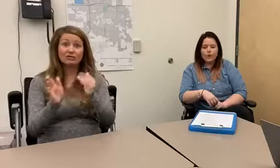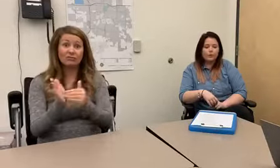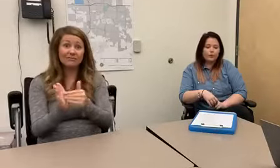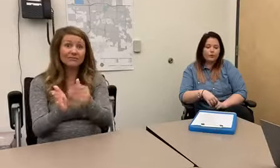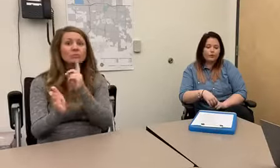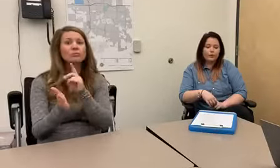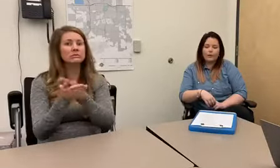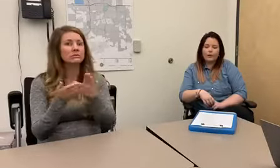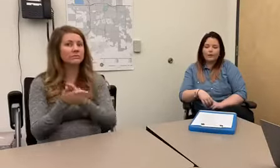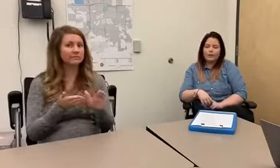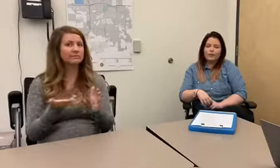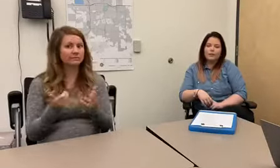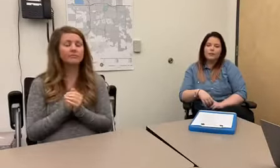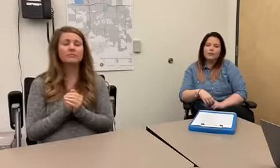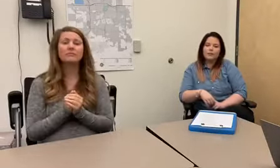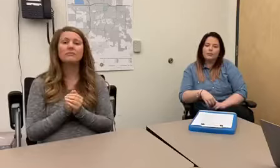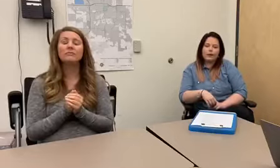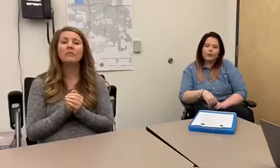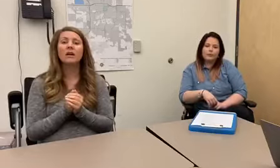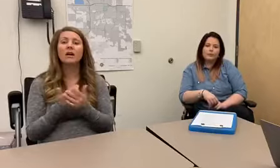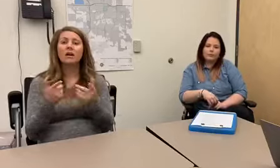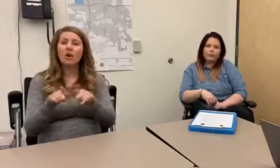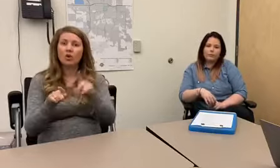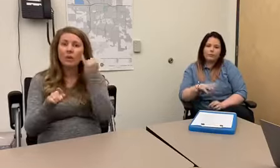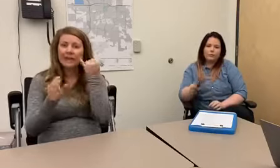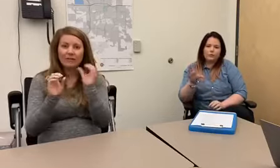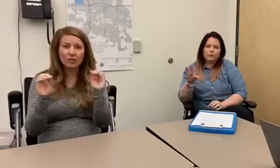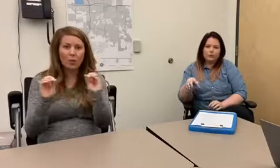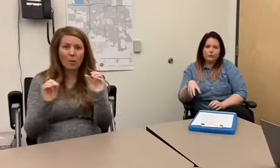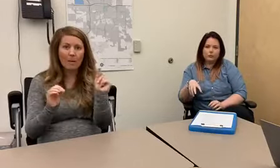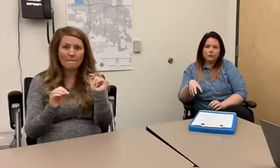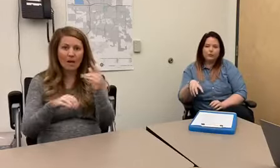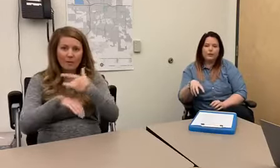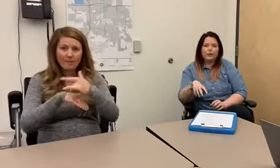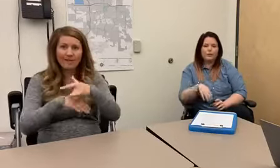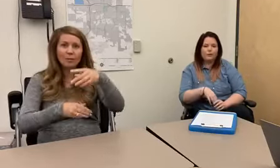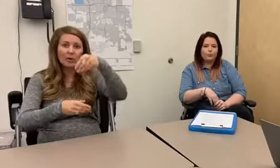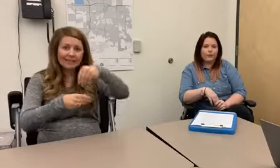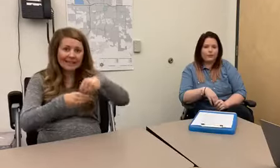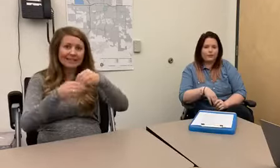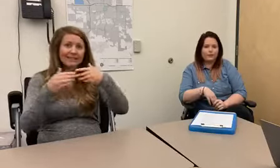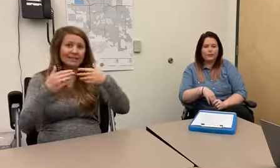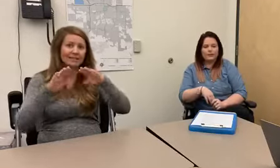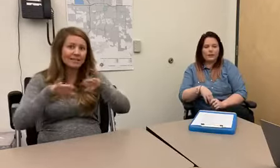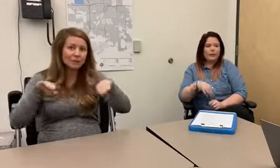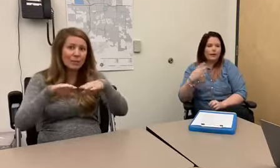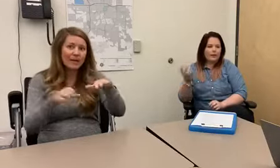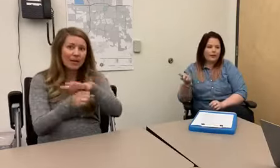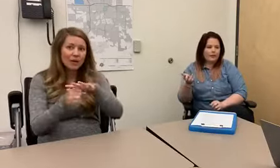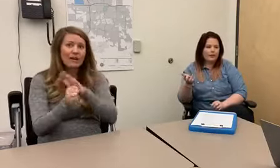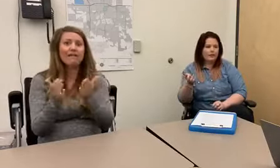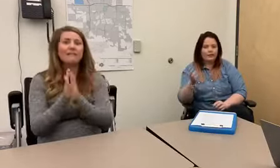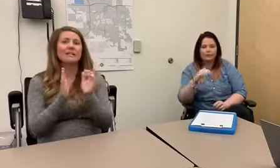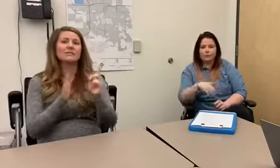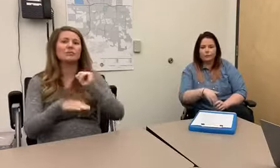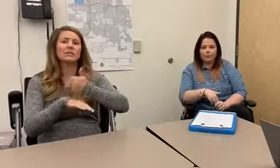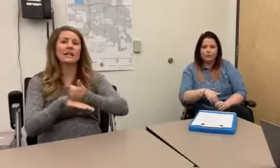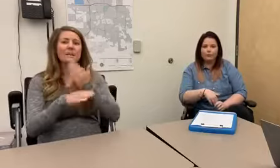Also, if they don't have any bathrooms available in the swimming pool area, we've asked them to set out that hand sanitizer for people to use